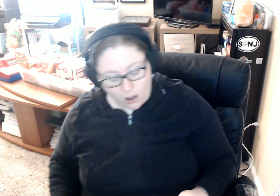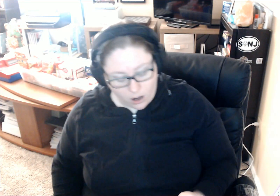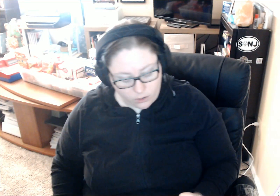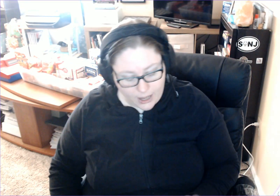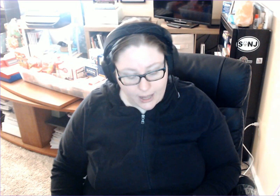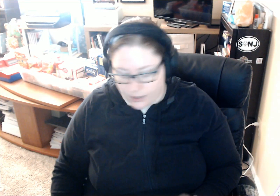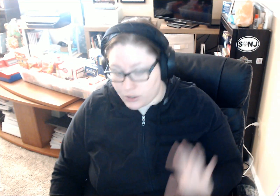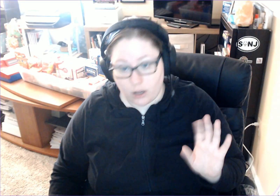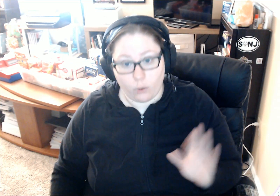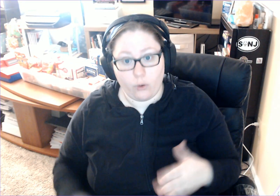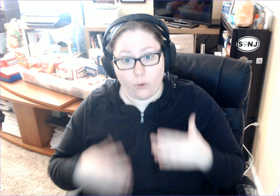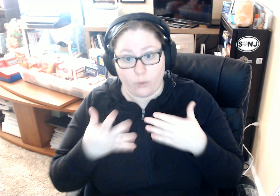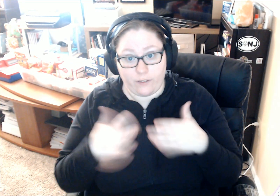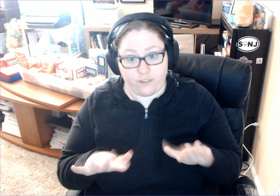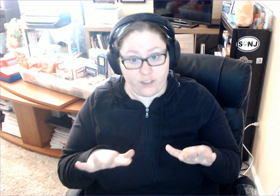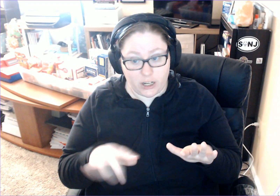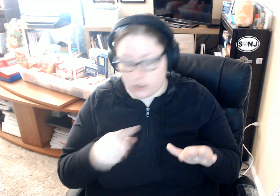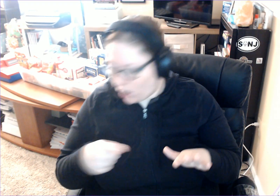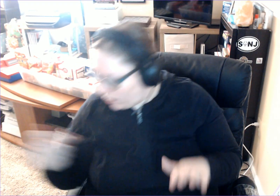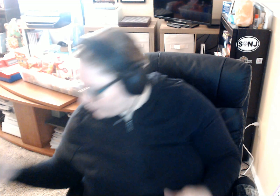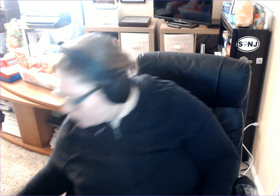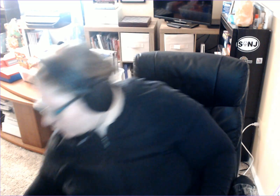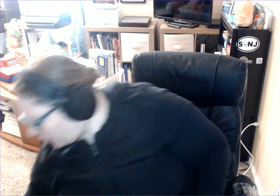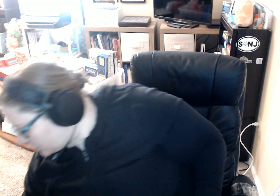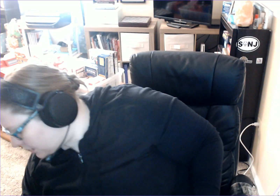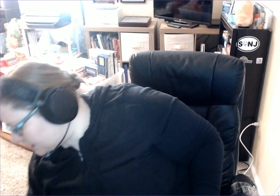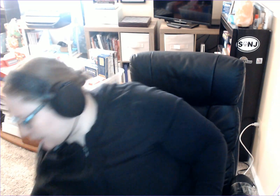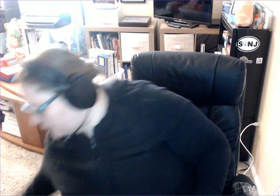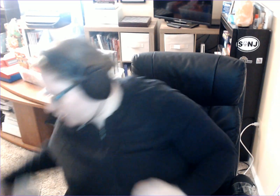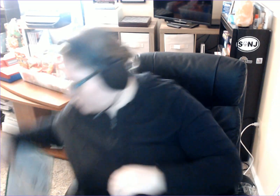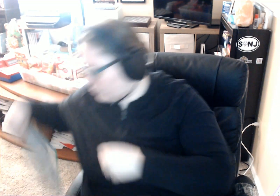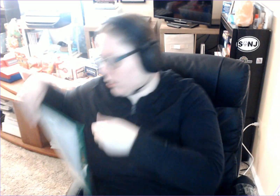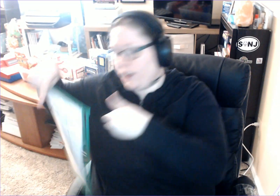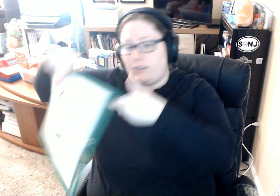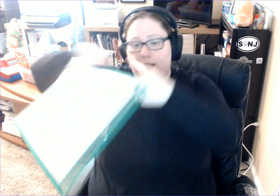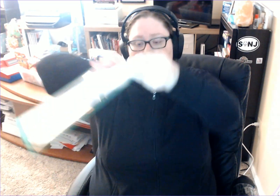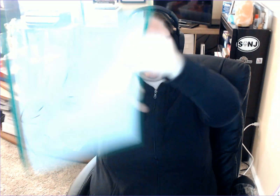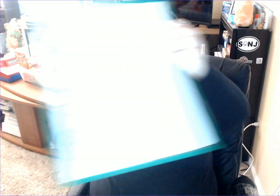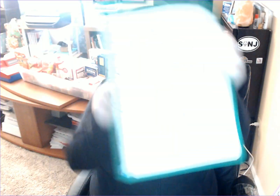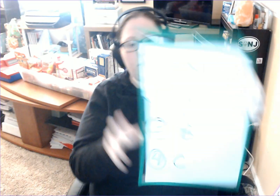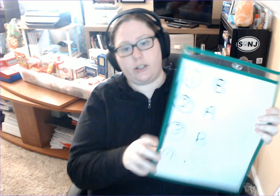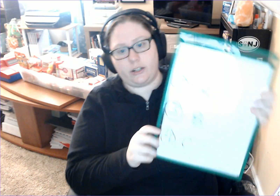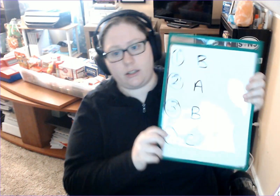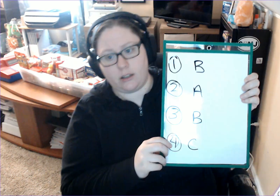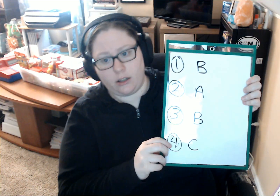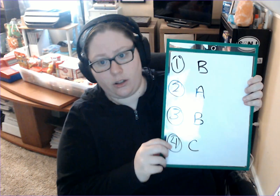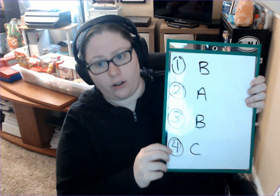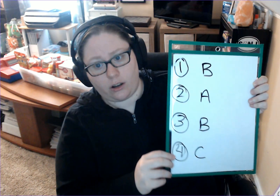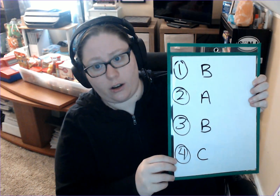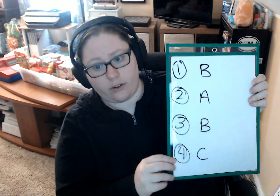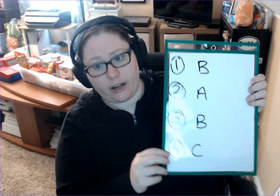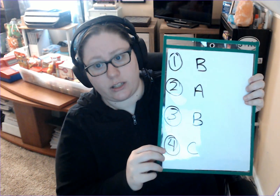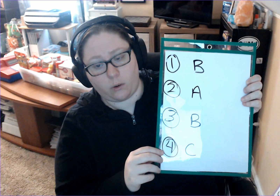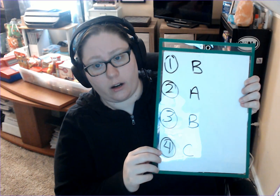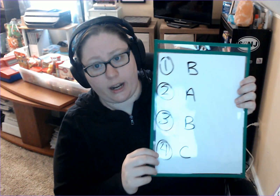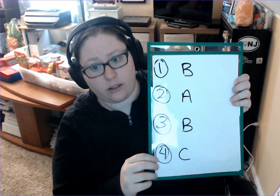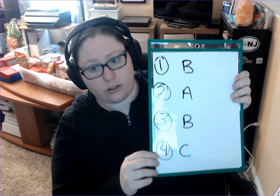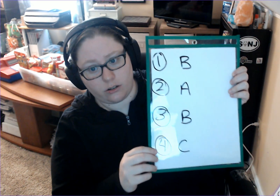Okay, so we've finished all of those questions. Let's make sure we all have the same answers. All right, so our answers